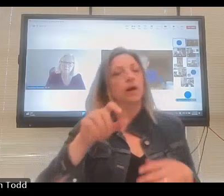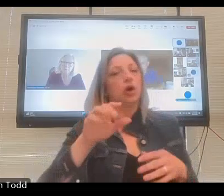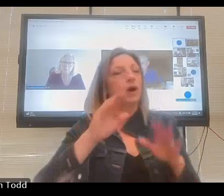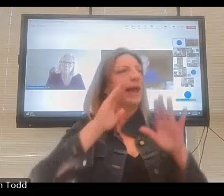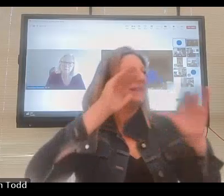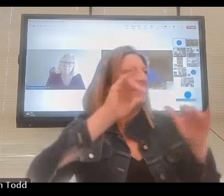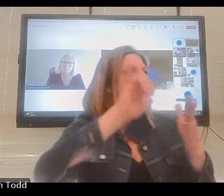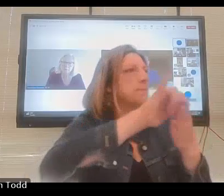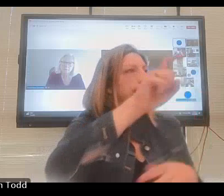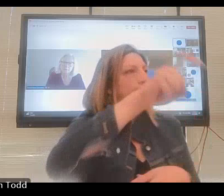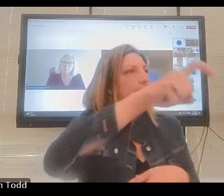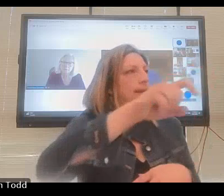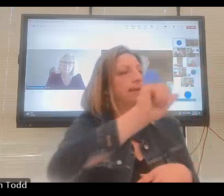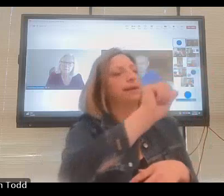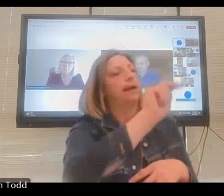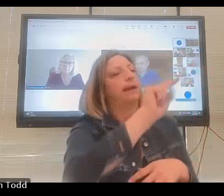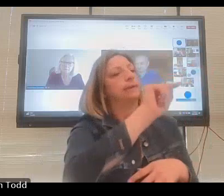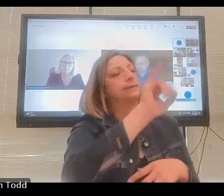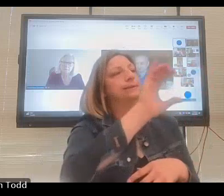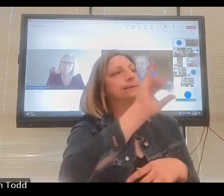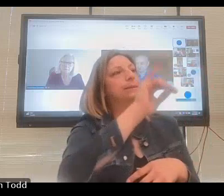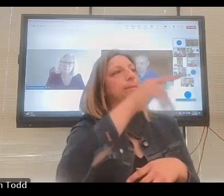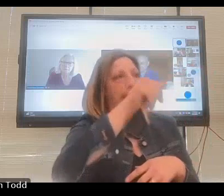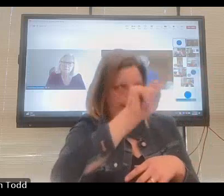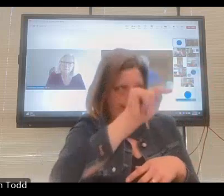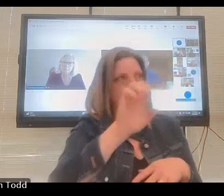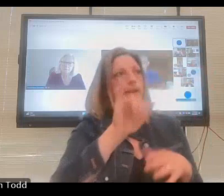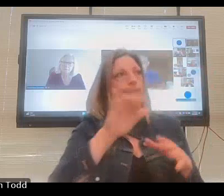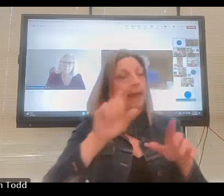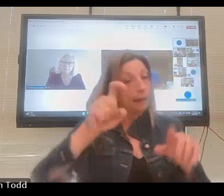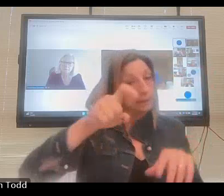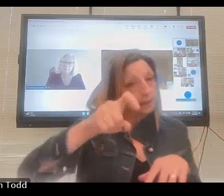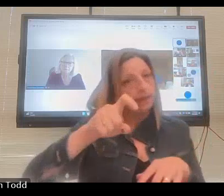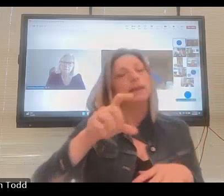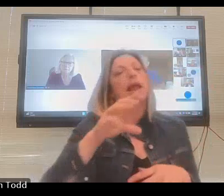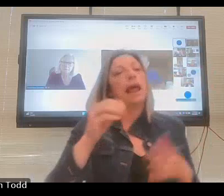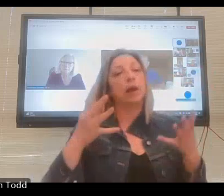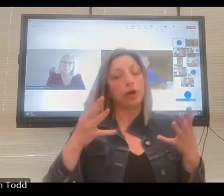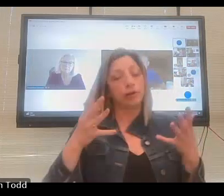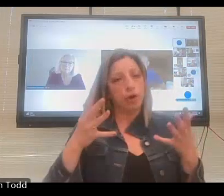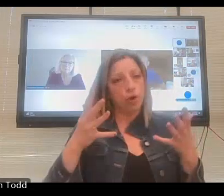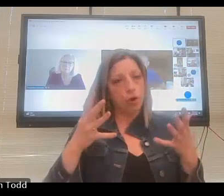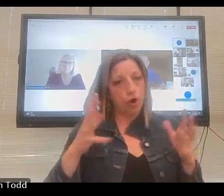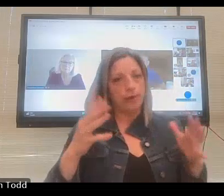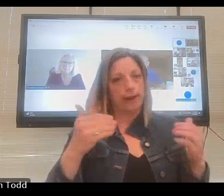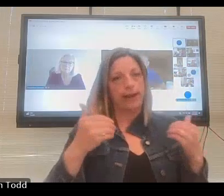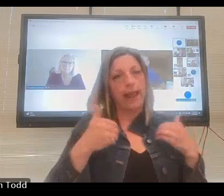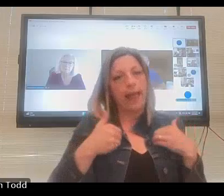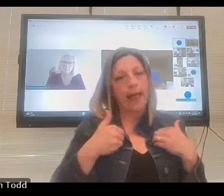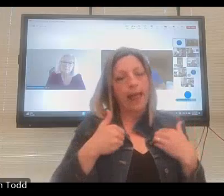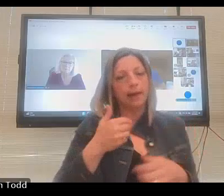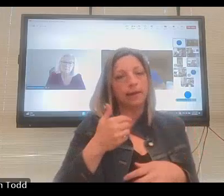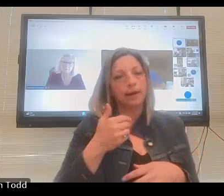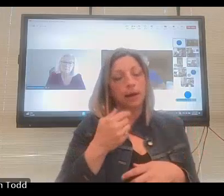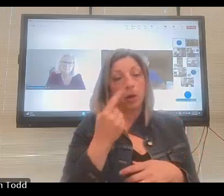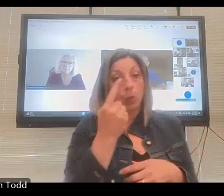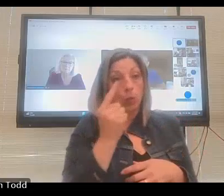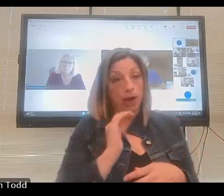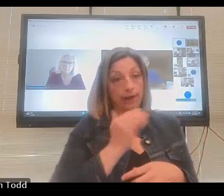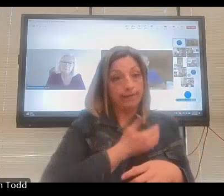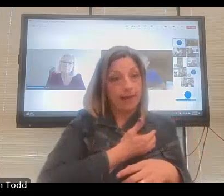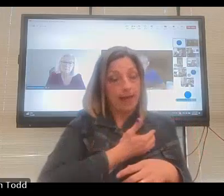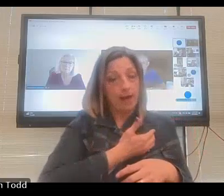expect, I did anticipate that would be a need. And